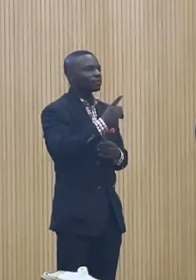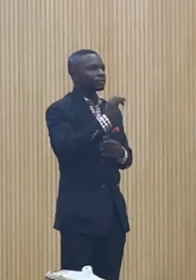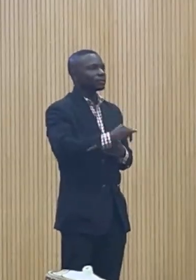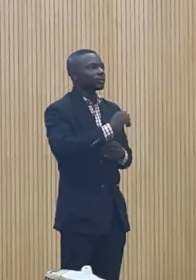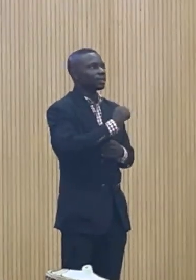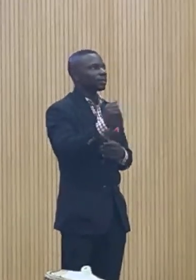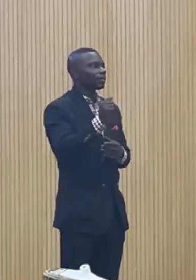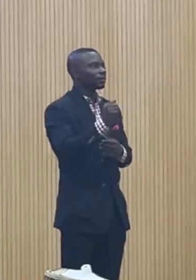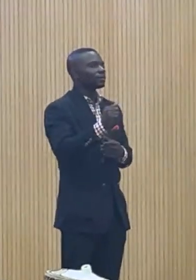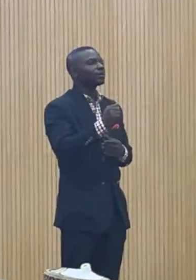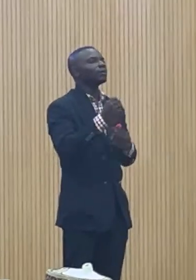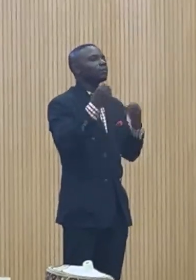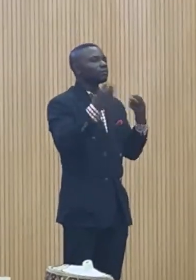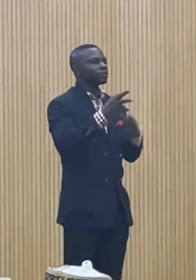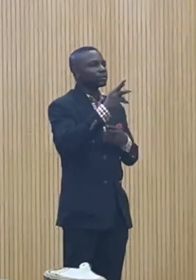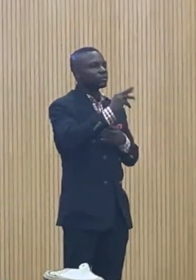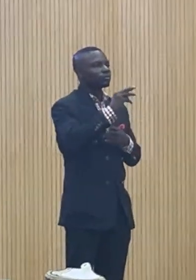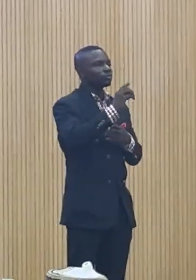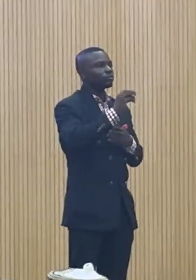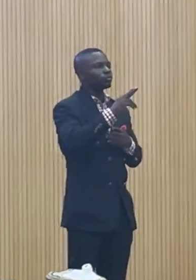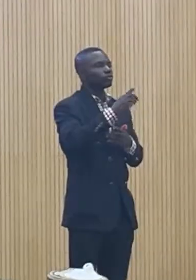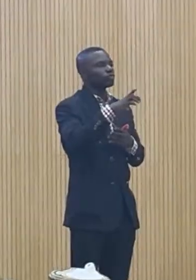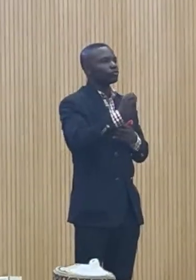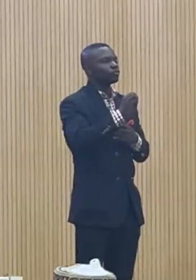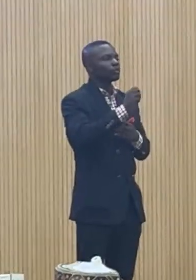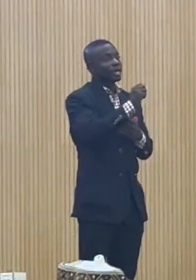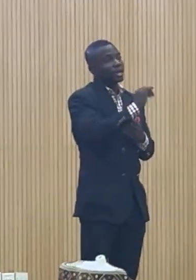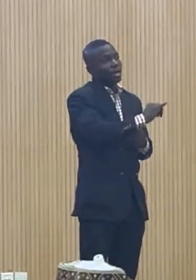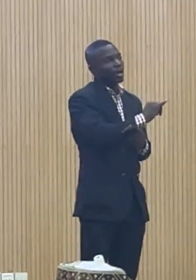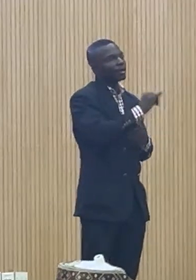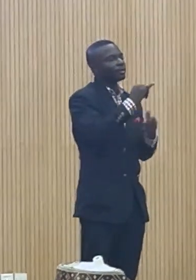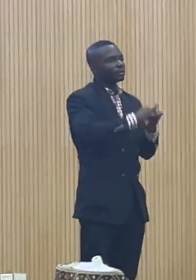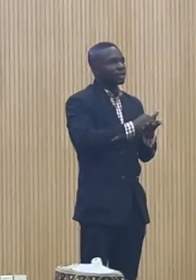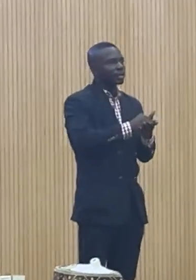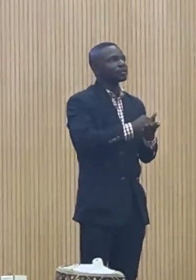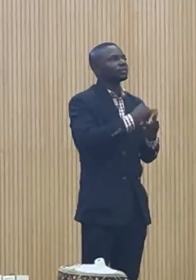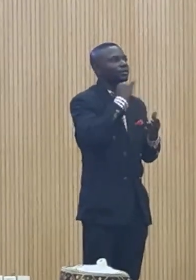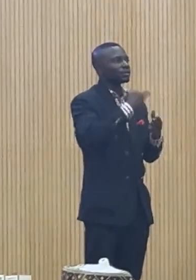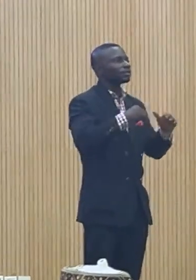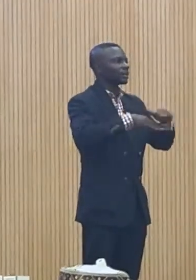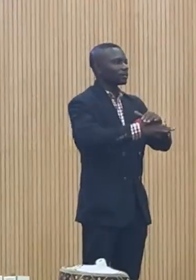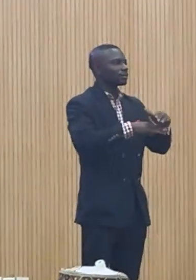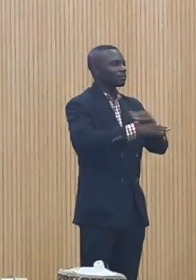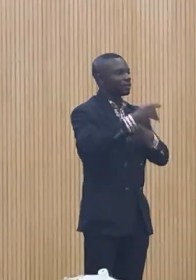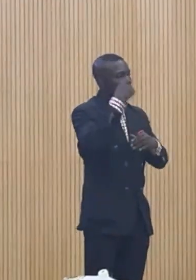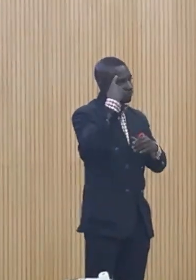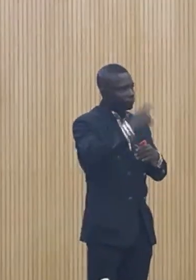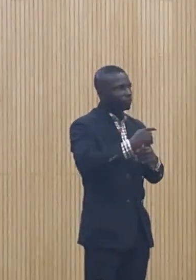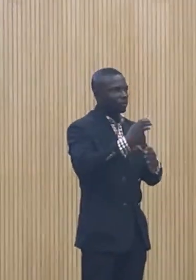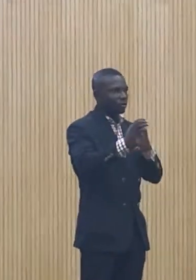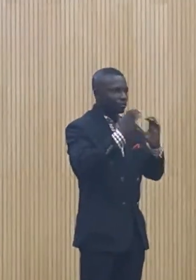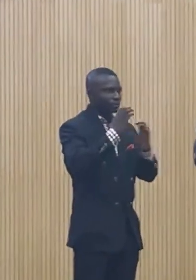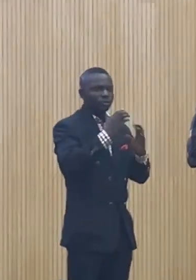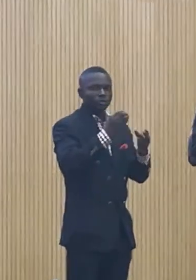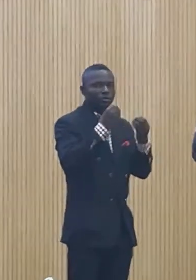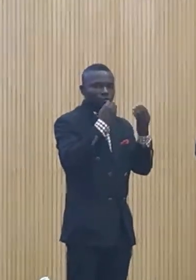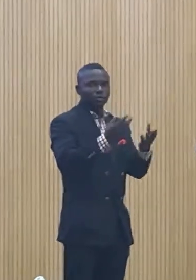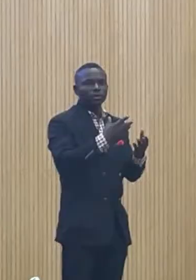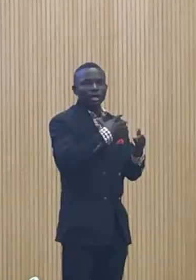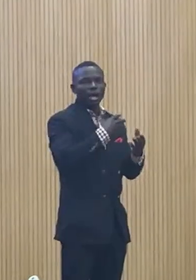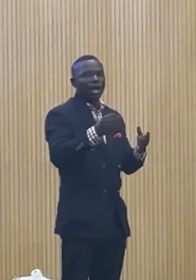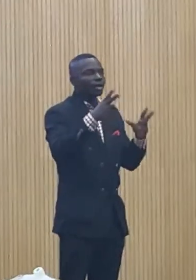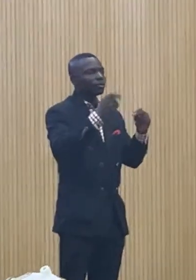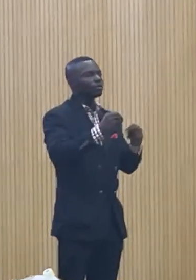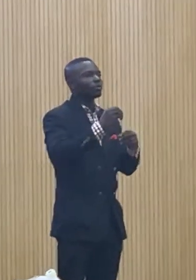actually a multimodal AI that is accessible for accessible communication, information, and